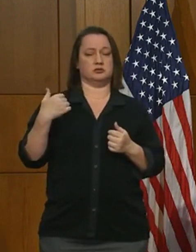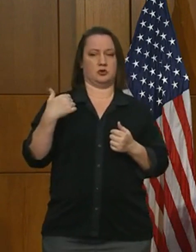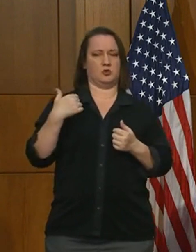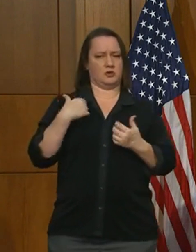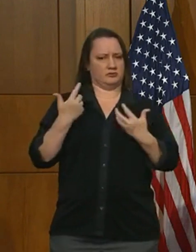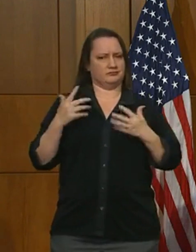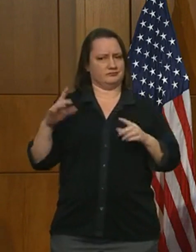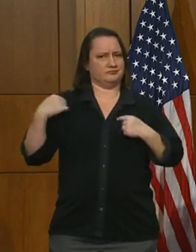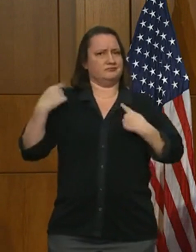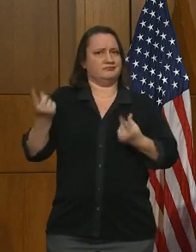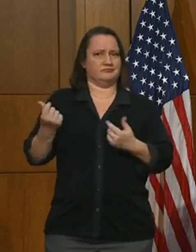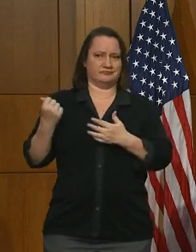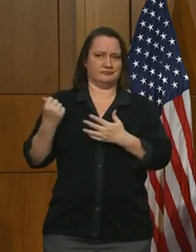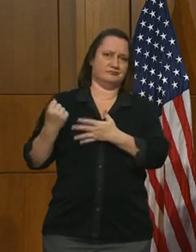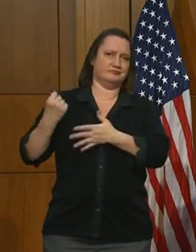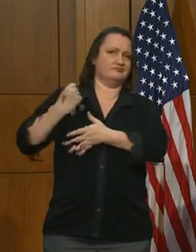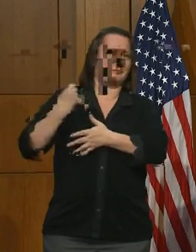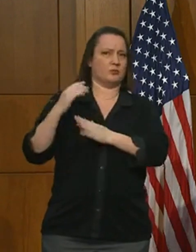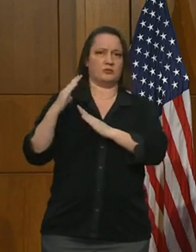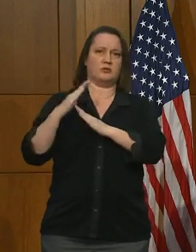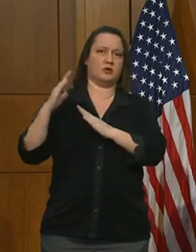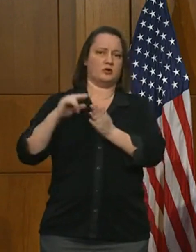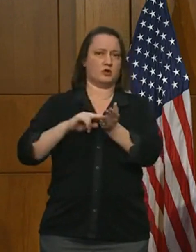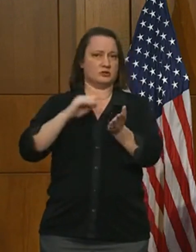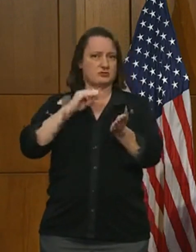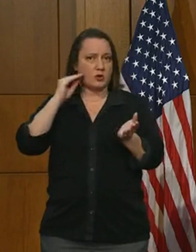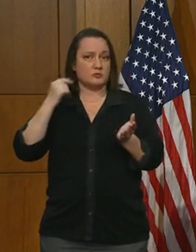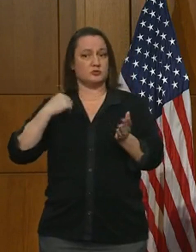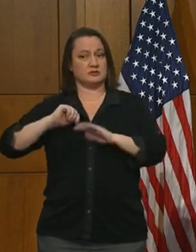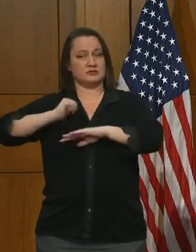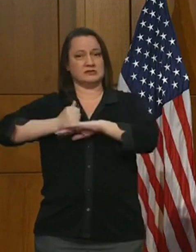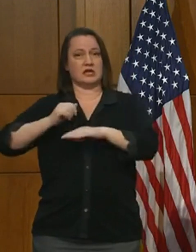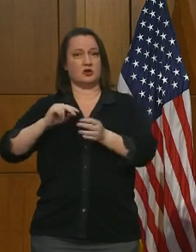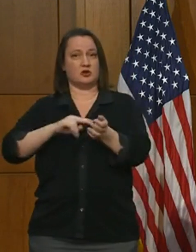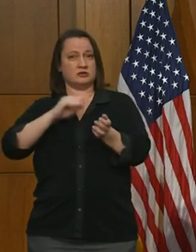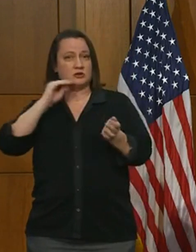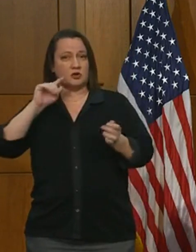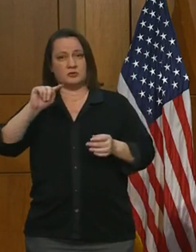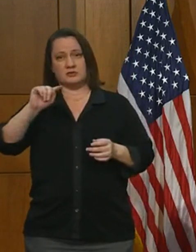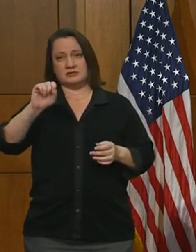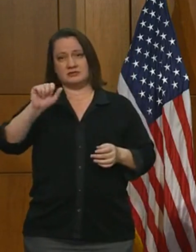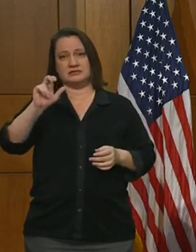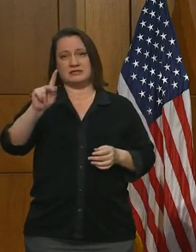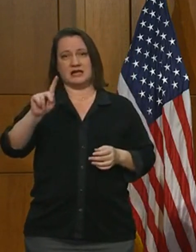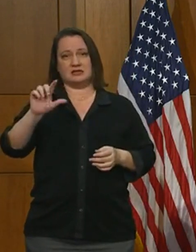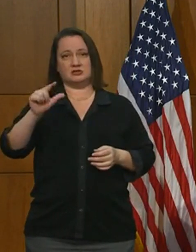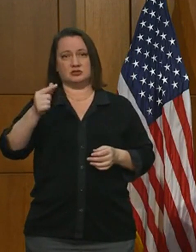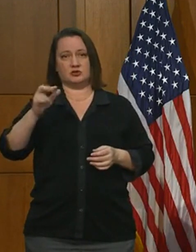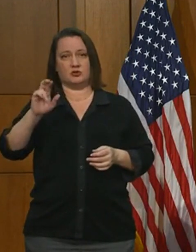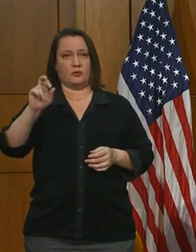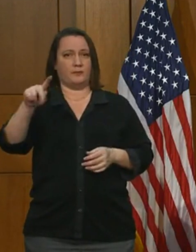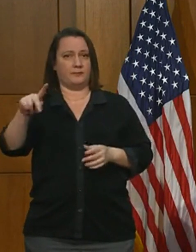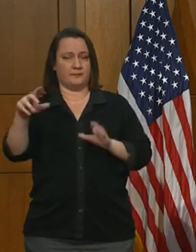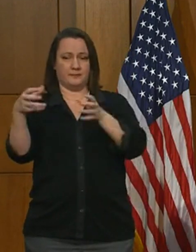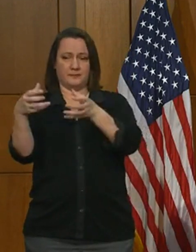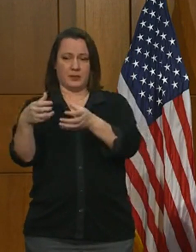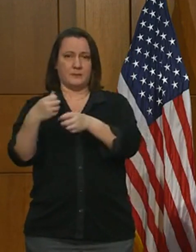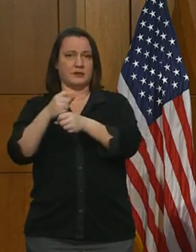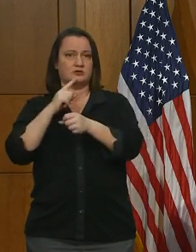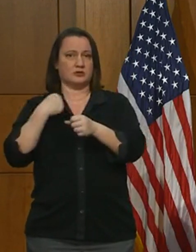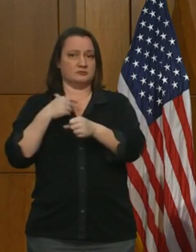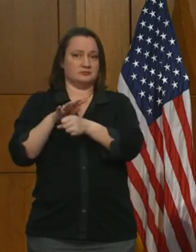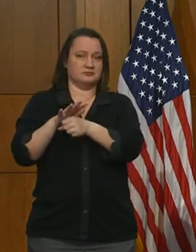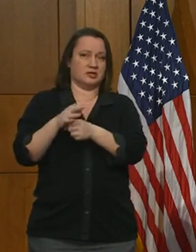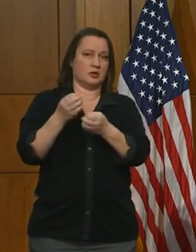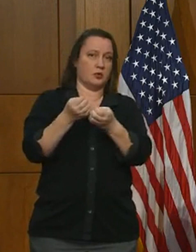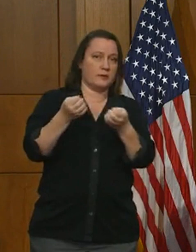nursing home task group that we've talked about, and anything that we can do to make sure that they have not only the